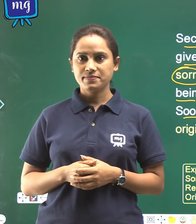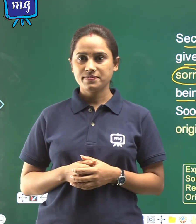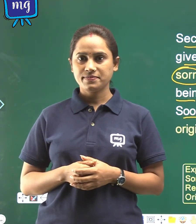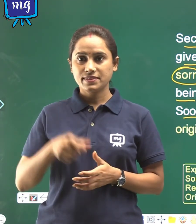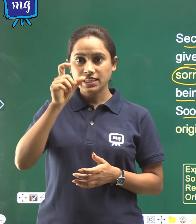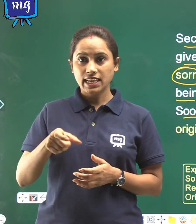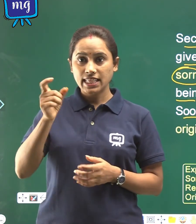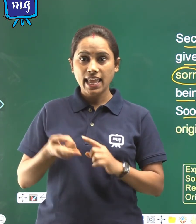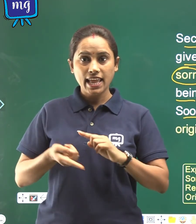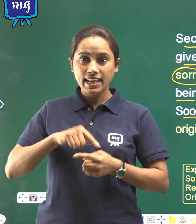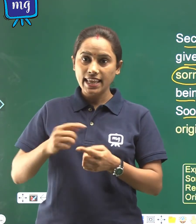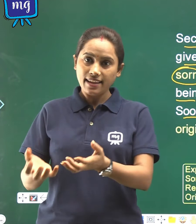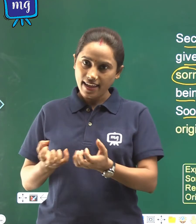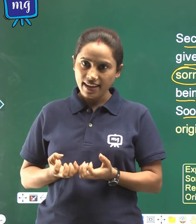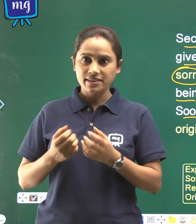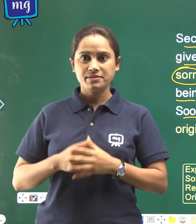they regain